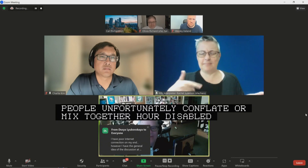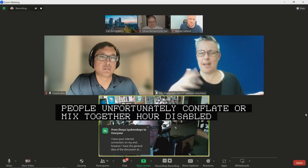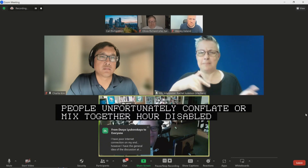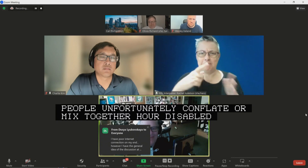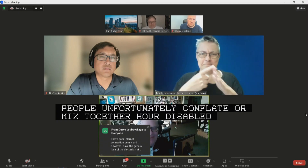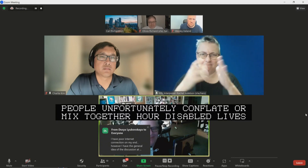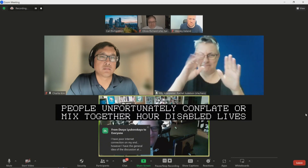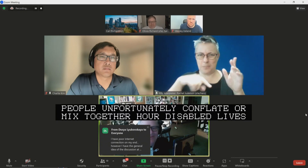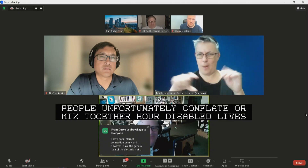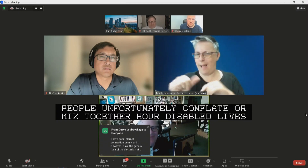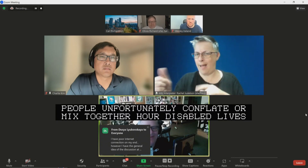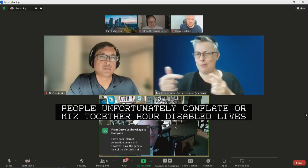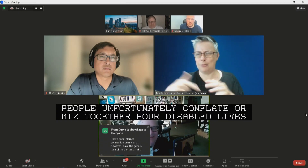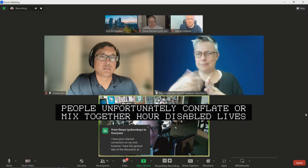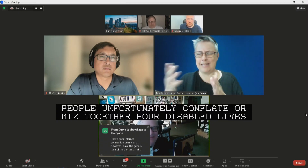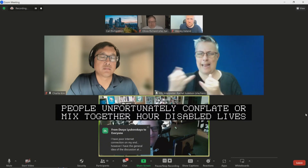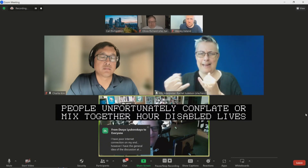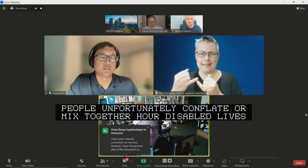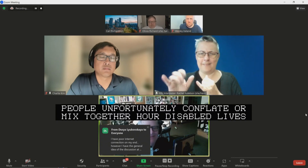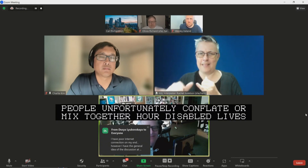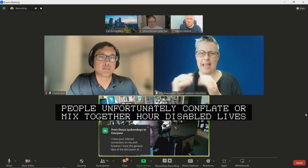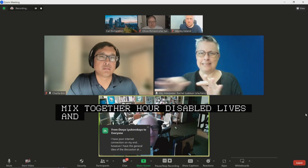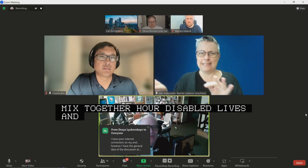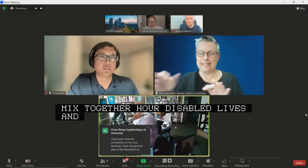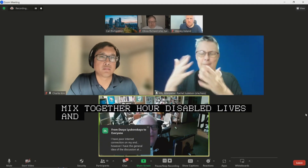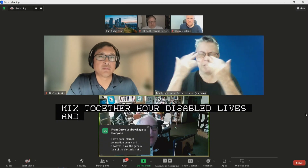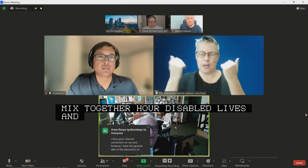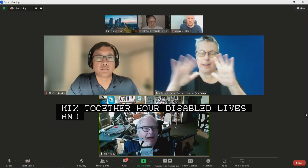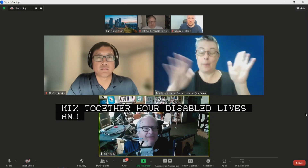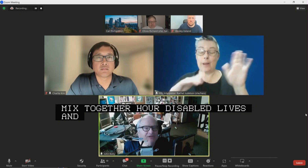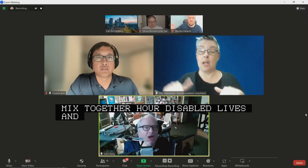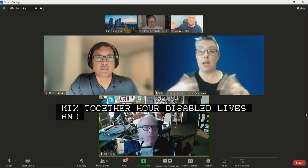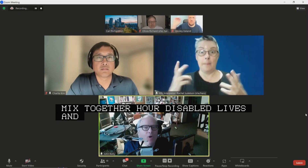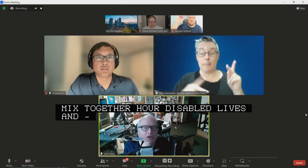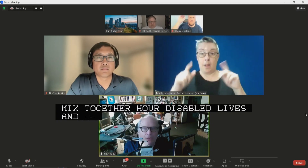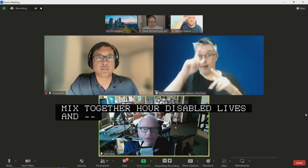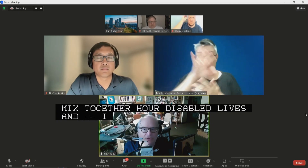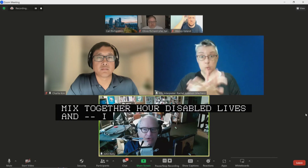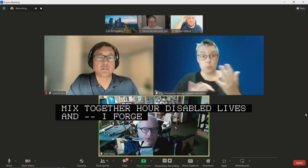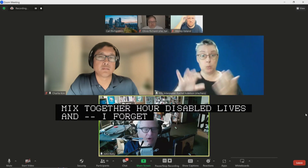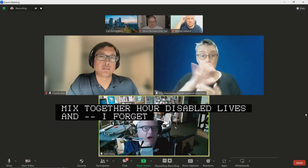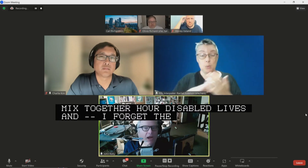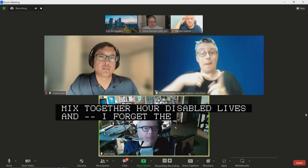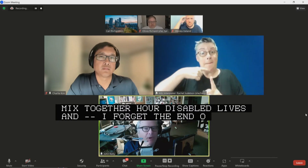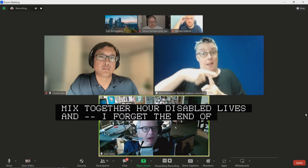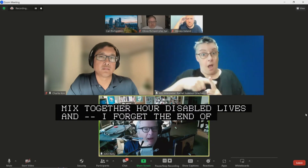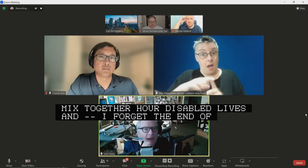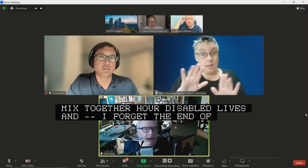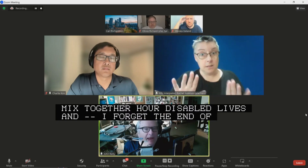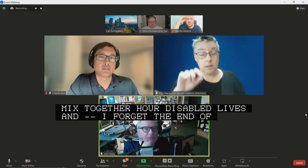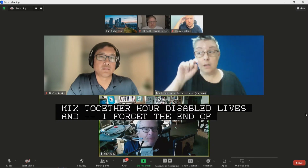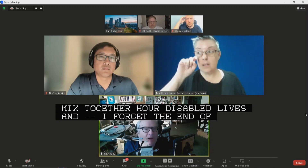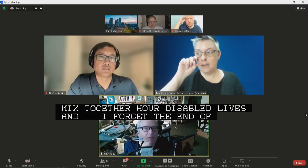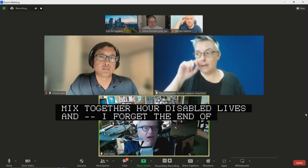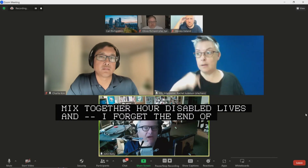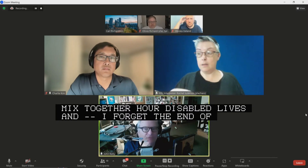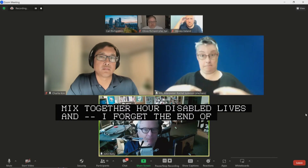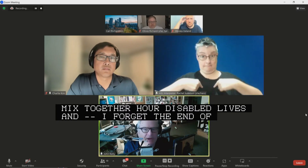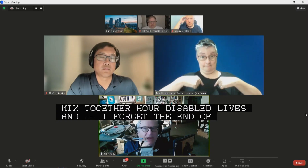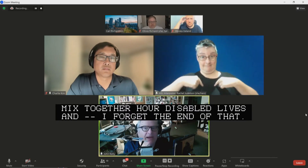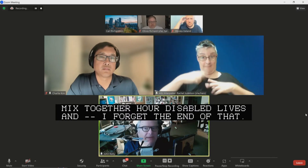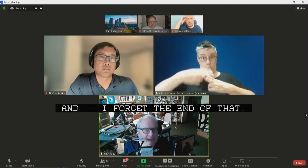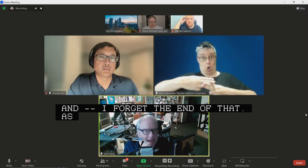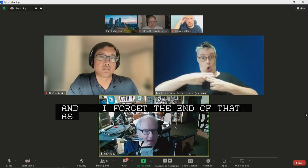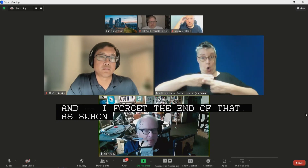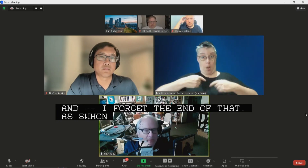I forget the end of that sentence. And then, as someone who is described as paralyzed from